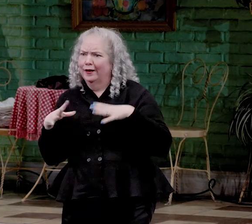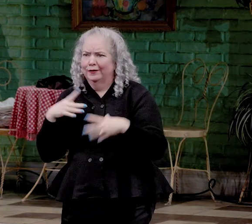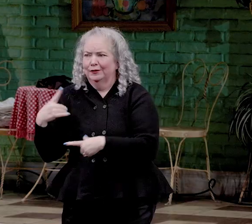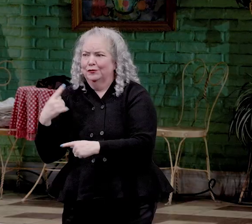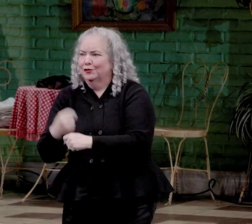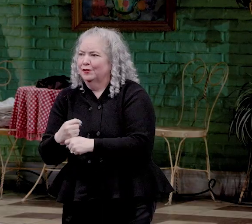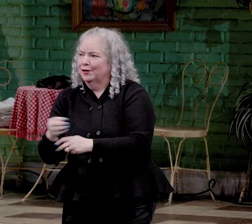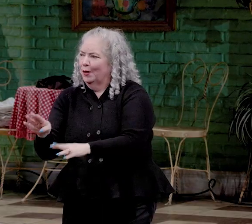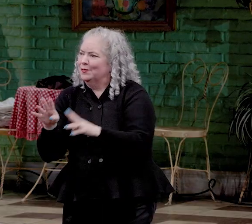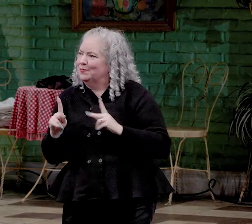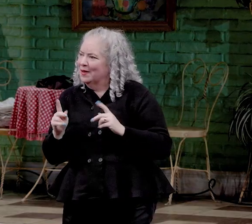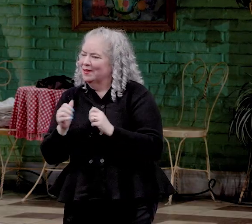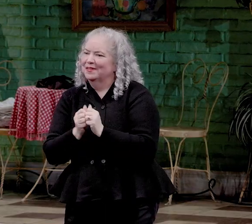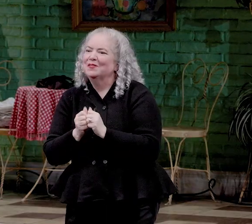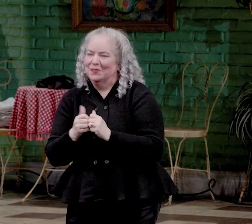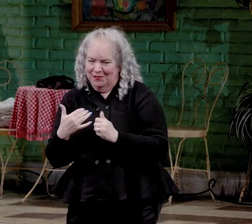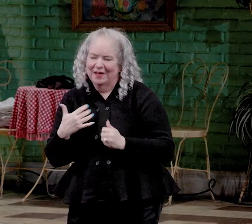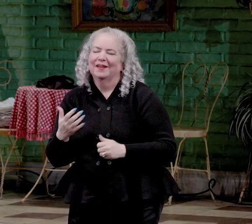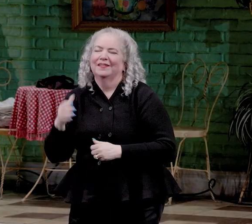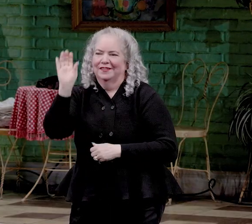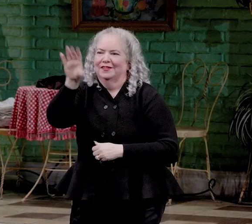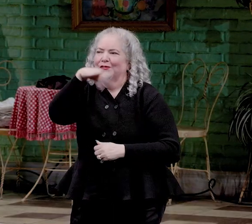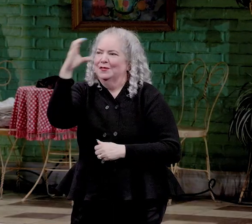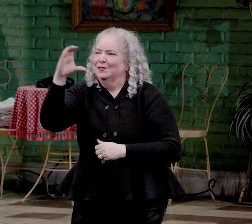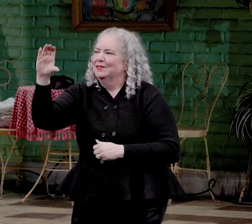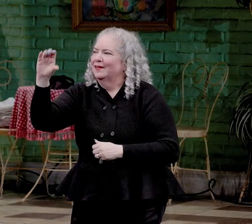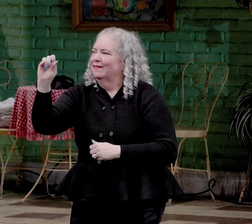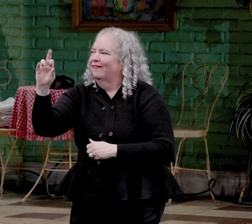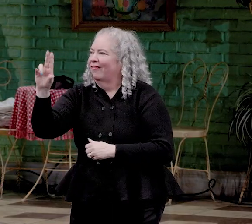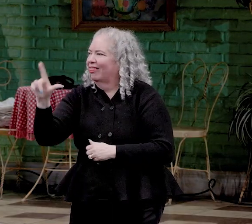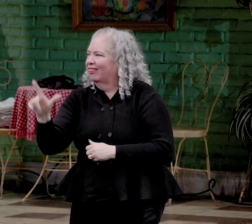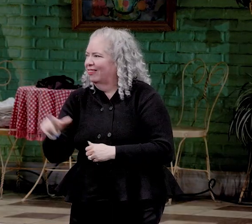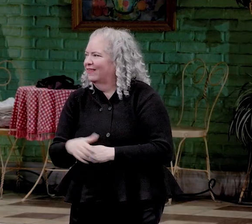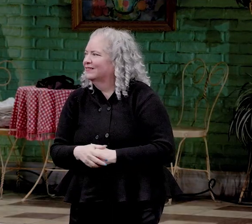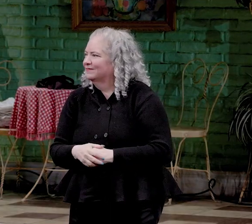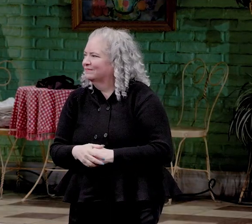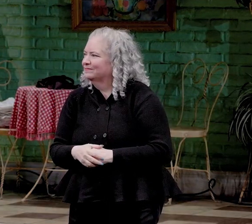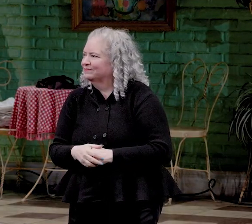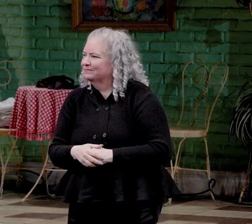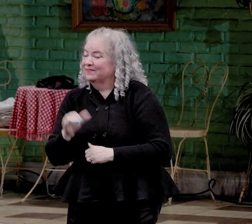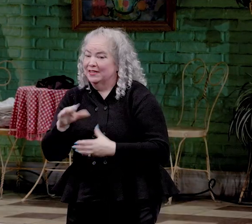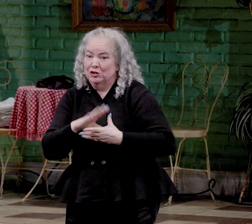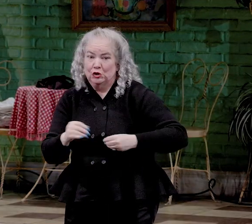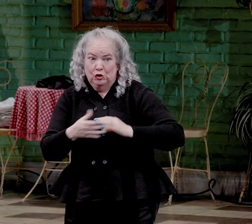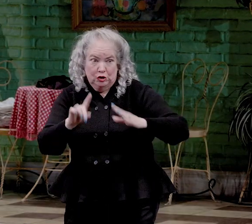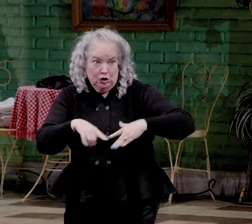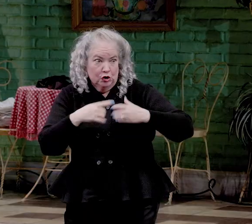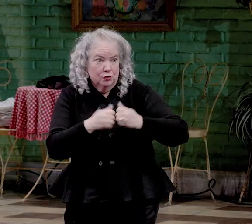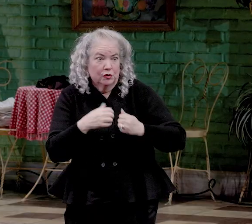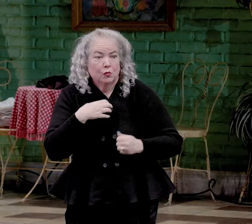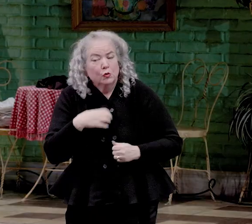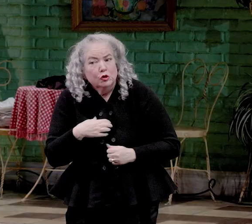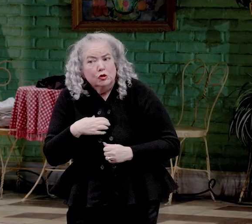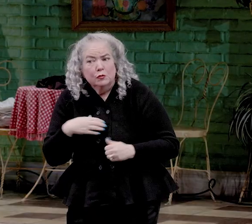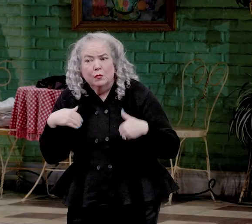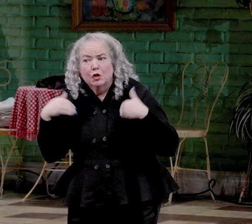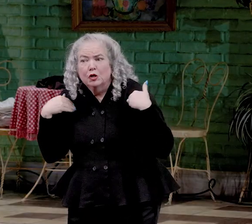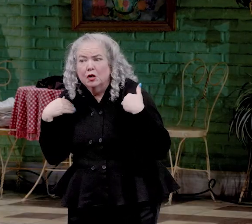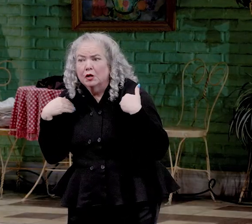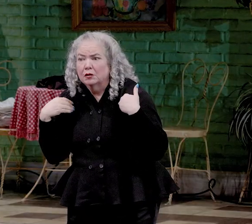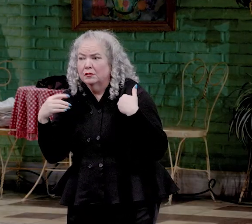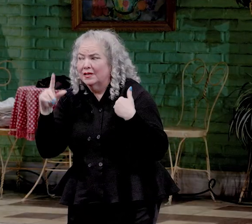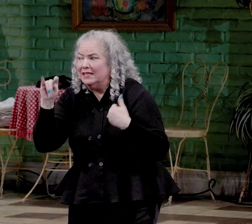returns with an adaptation of Charles Dickens' classic, A Christmas Carol. The story begins with a wish made by young